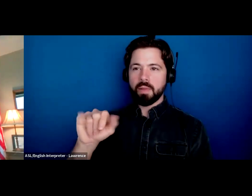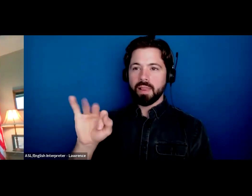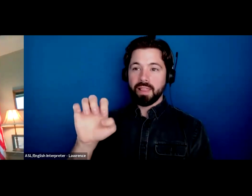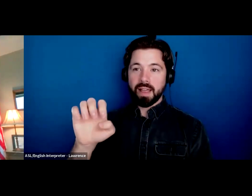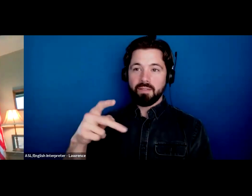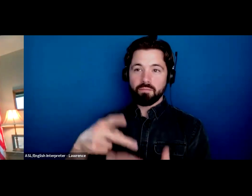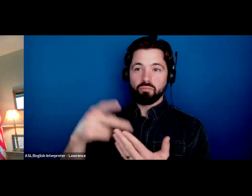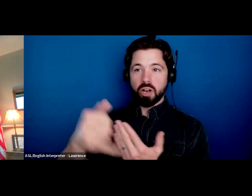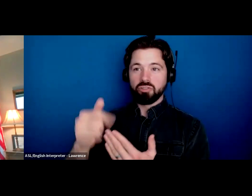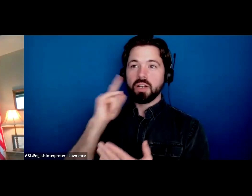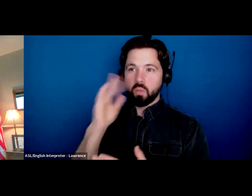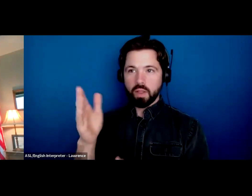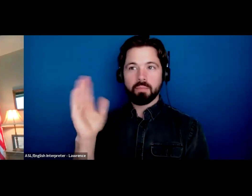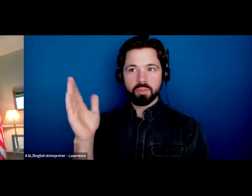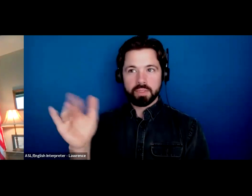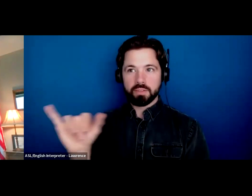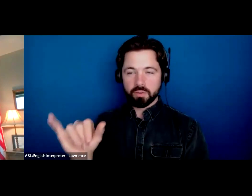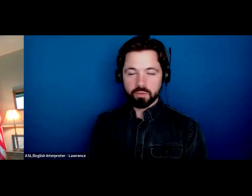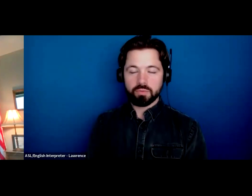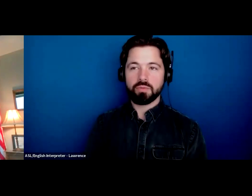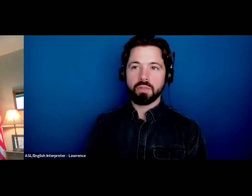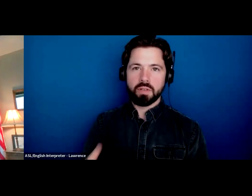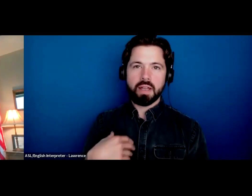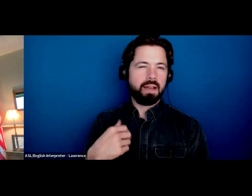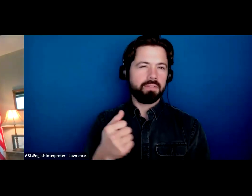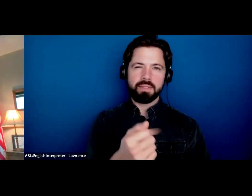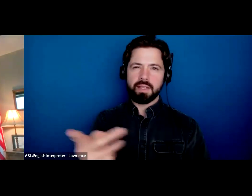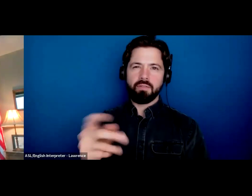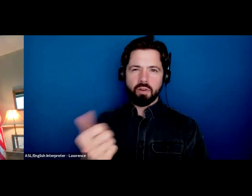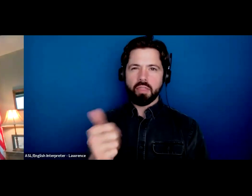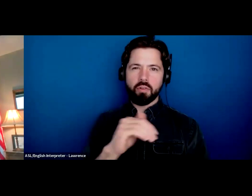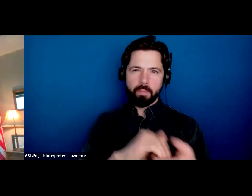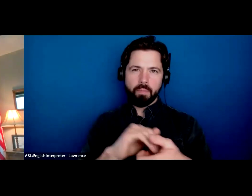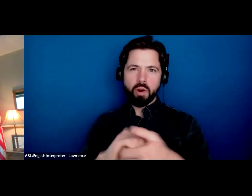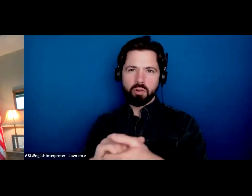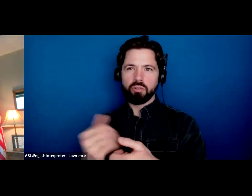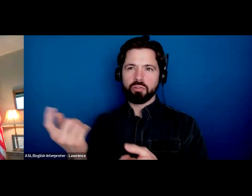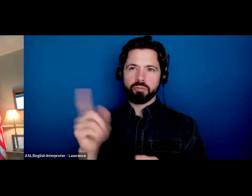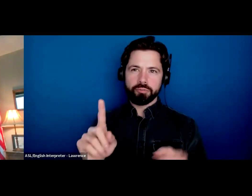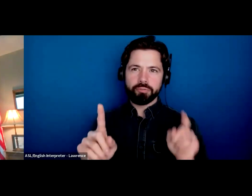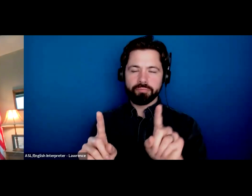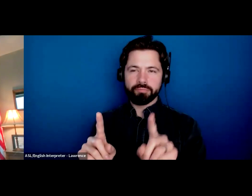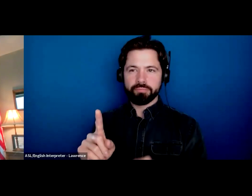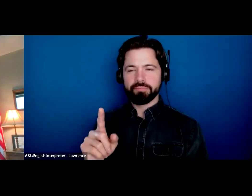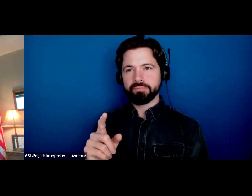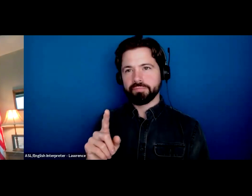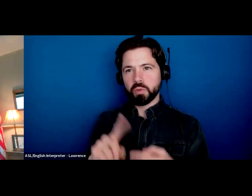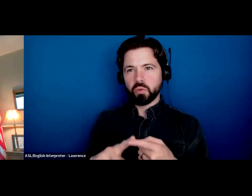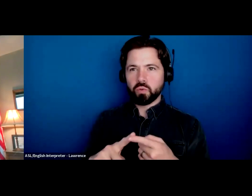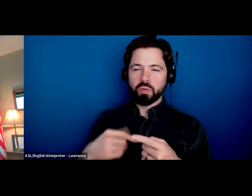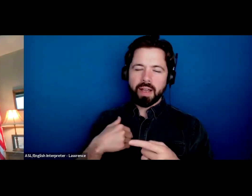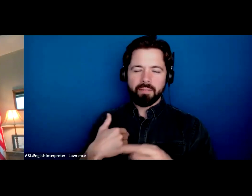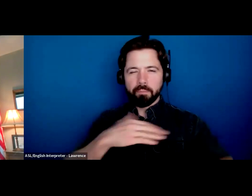Project. We'll also have several other partners attending with just kind of some booths